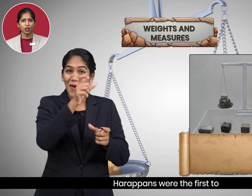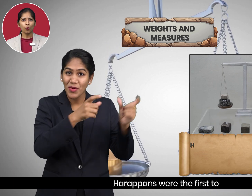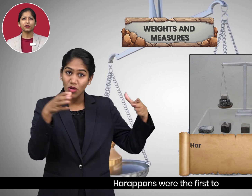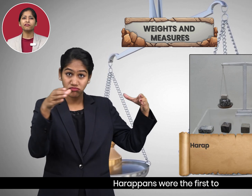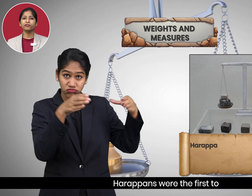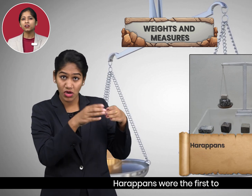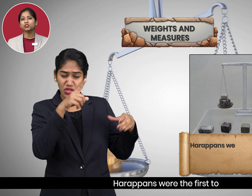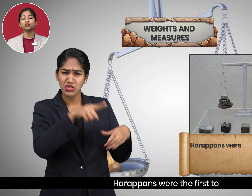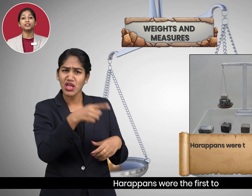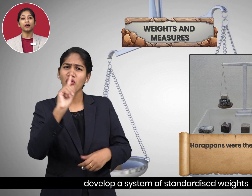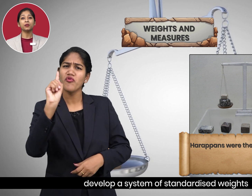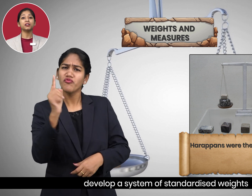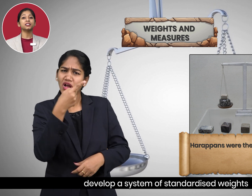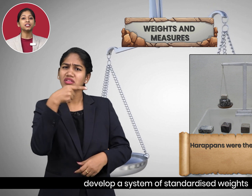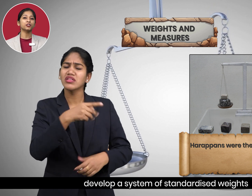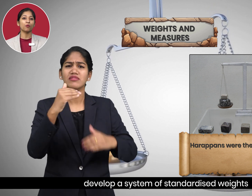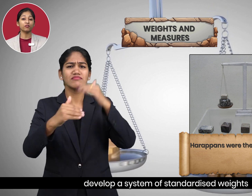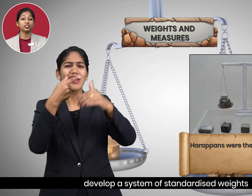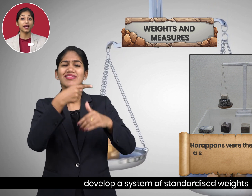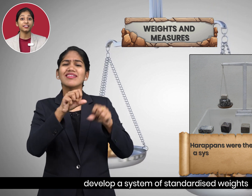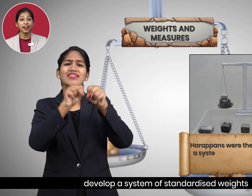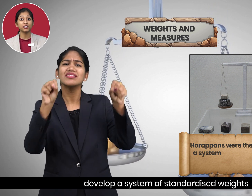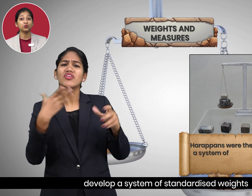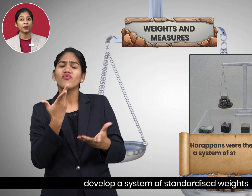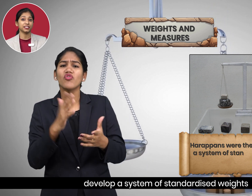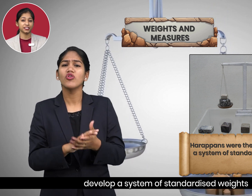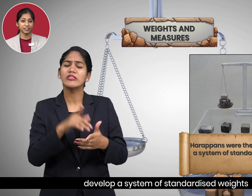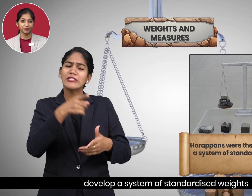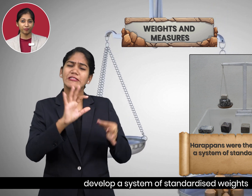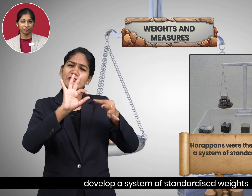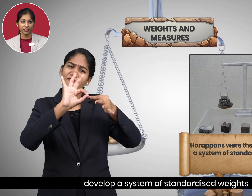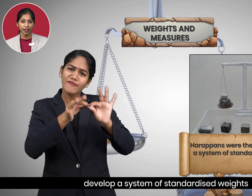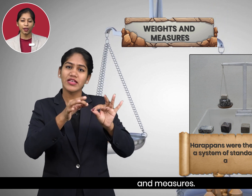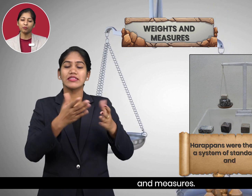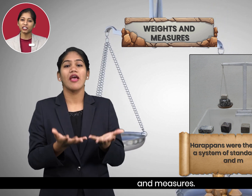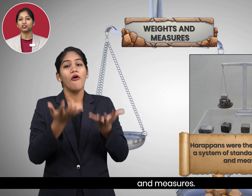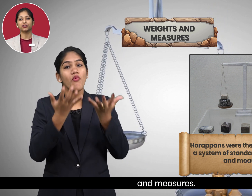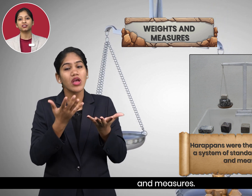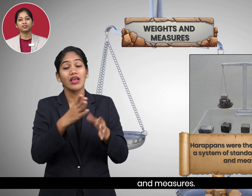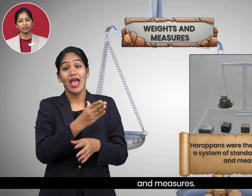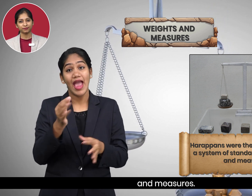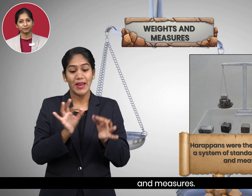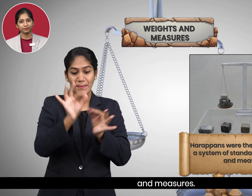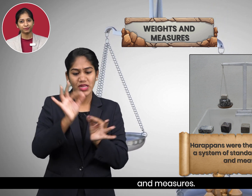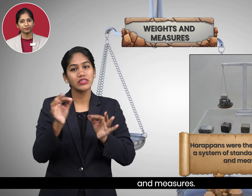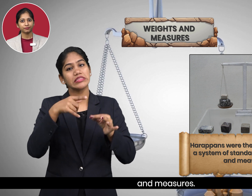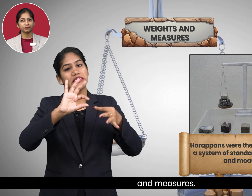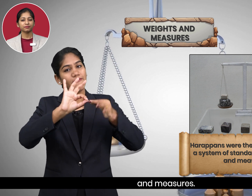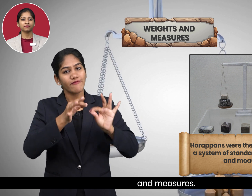Harappans were the first to develop a system of standardized weights and measures.